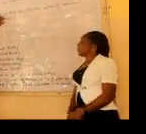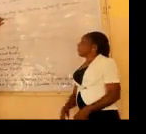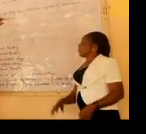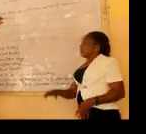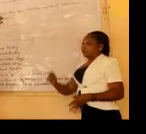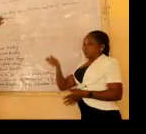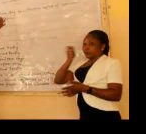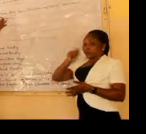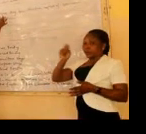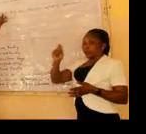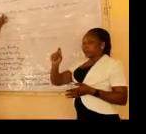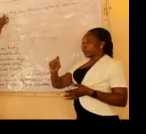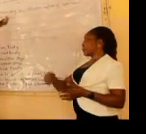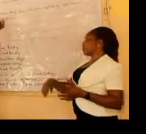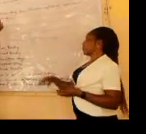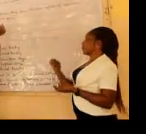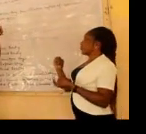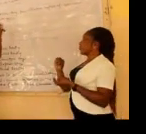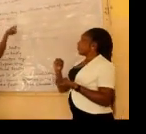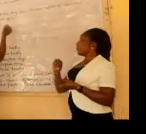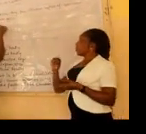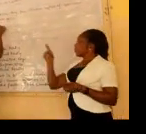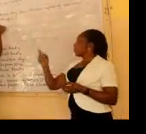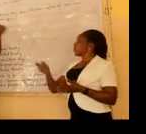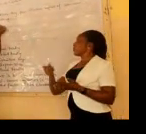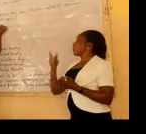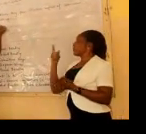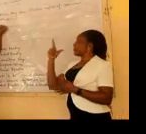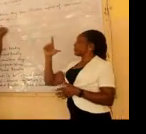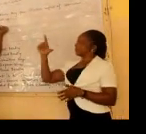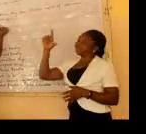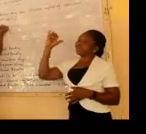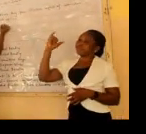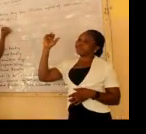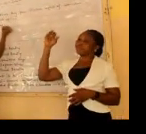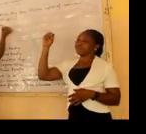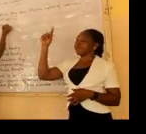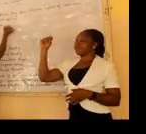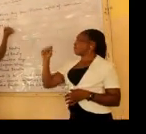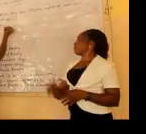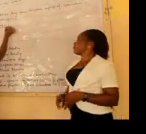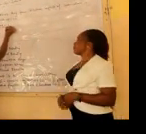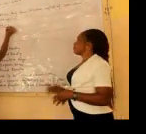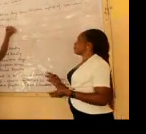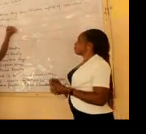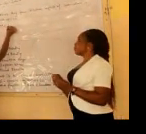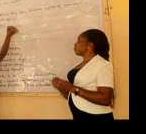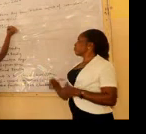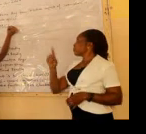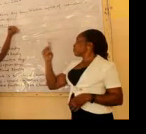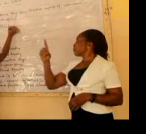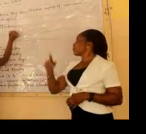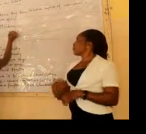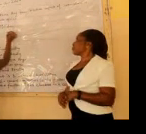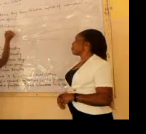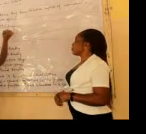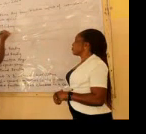Outline. So in other words, they said you should do what? List military